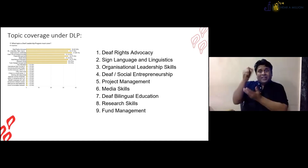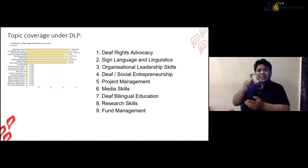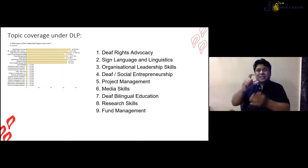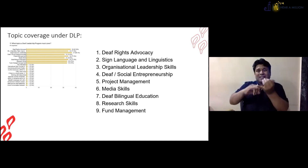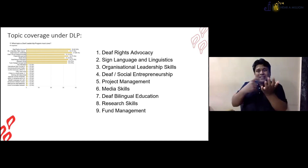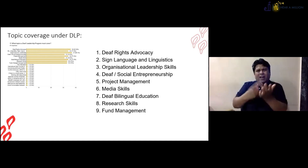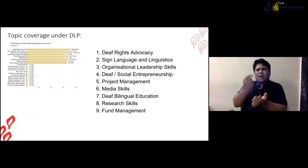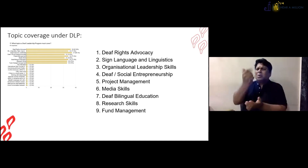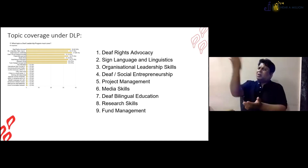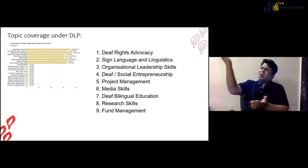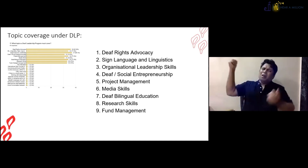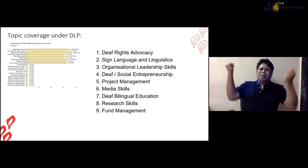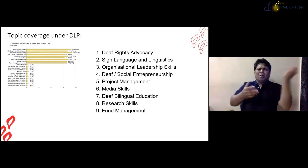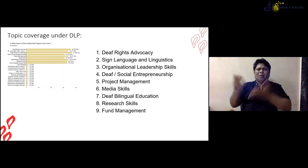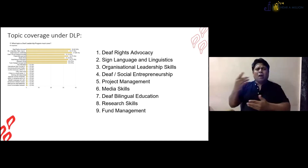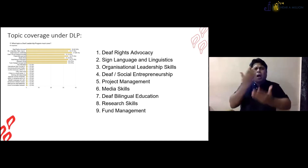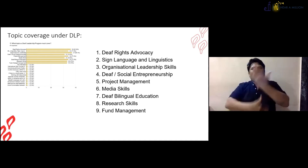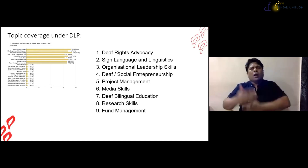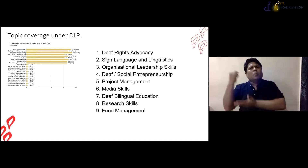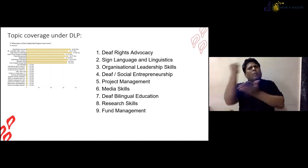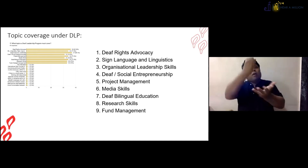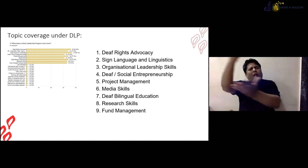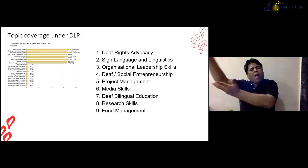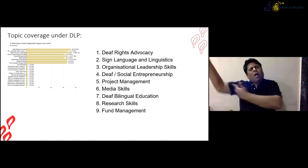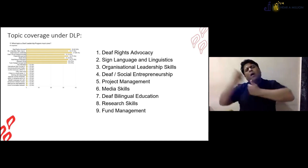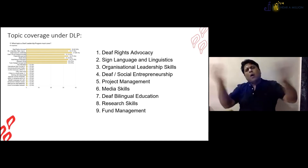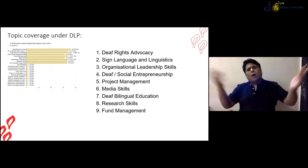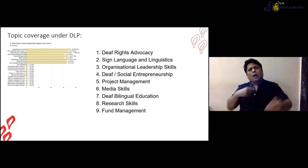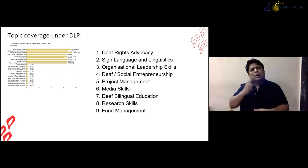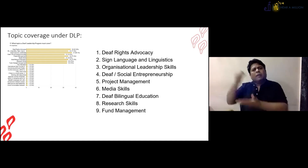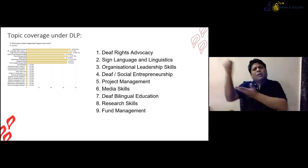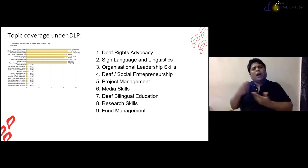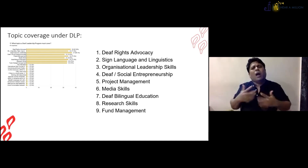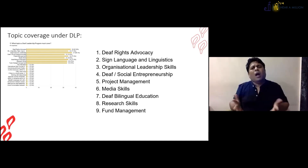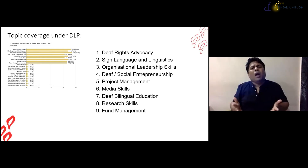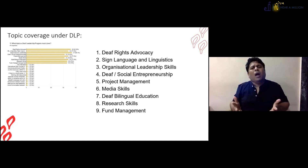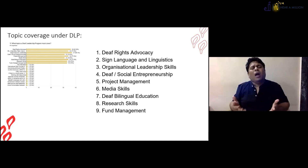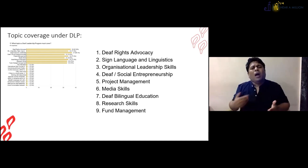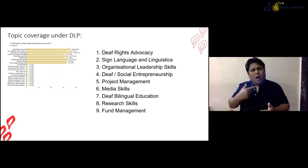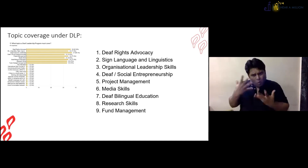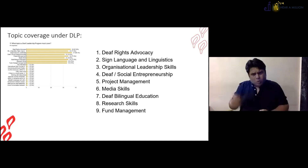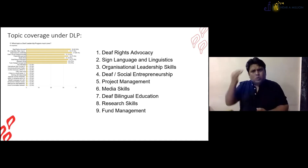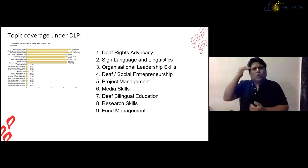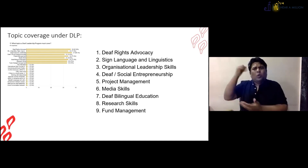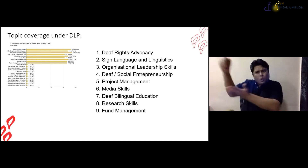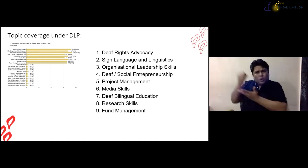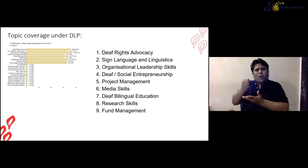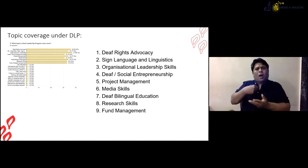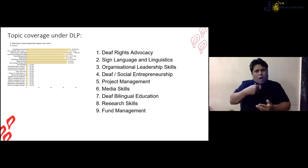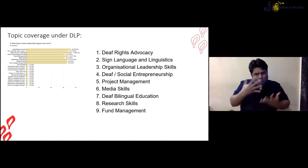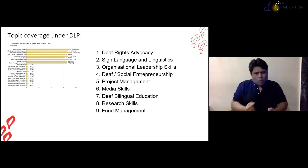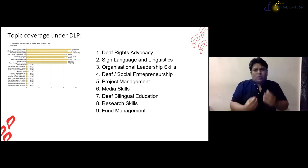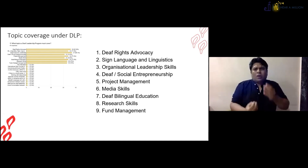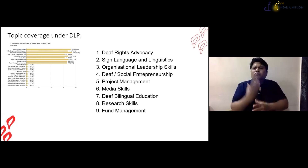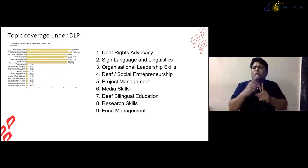plan. Funds, CSR funds, etc., people are ready to give. They're able to give any disability, but not to the deaf. If you